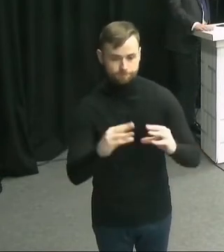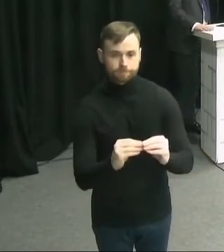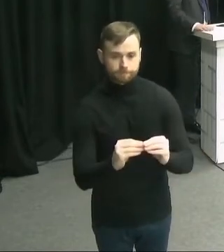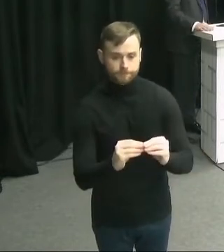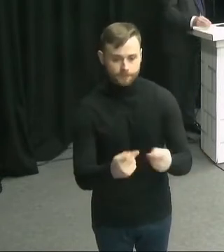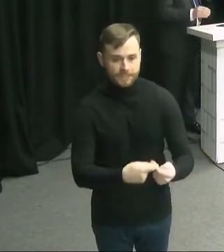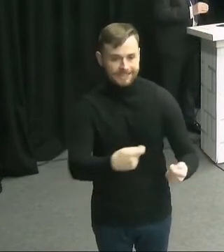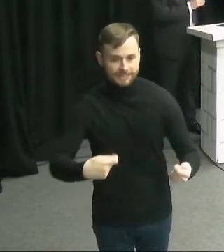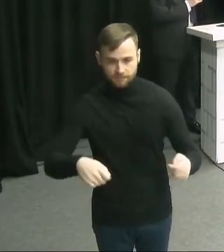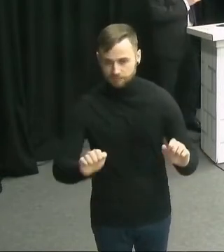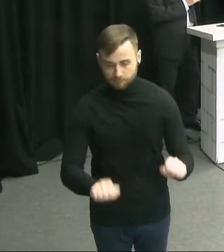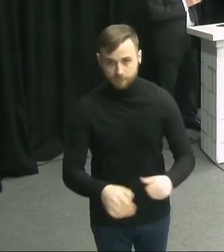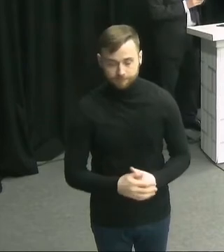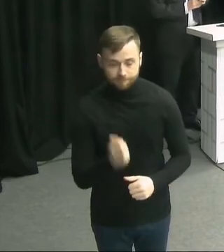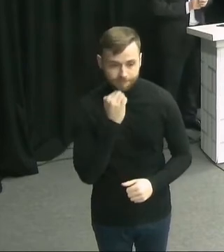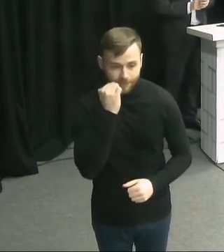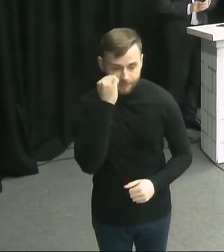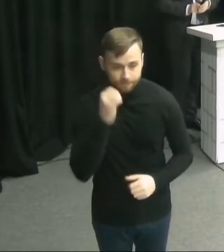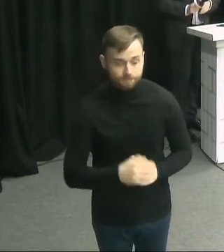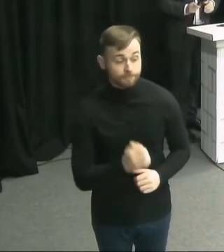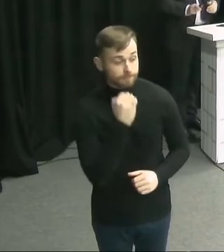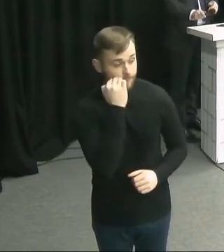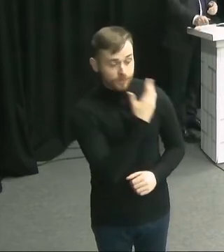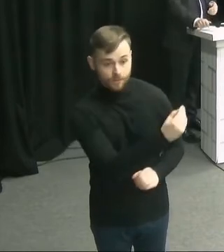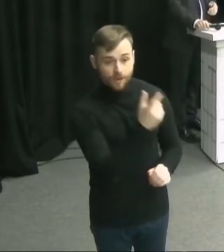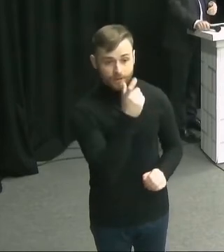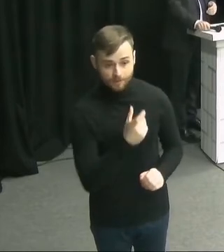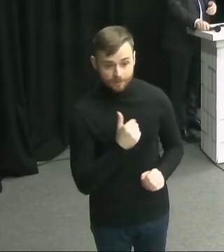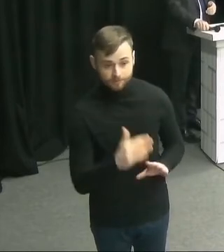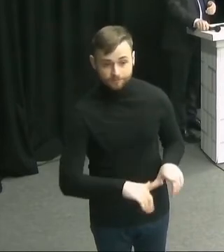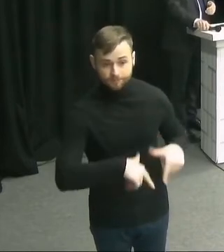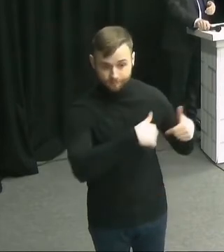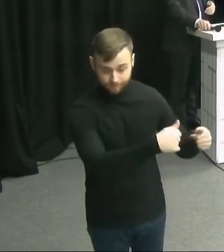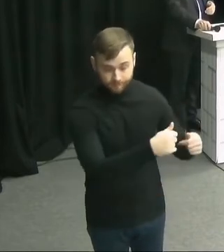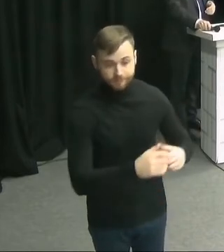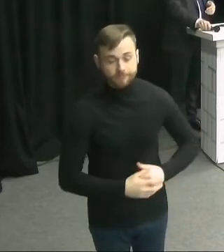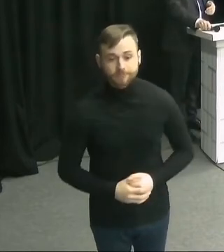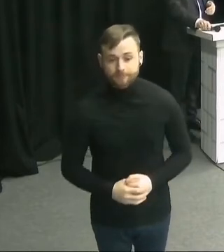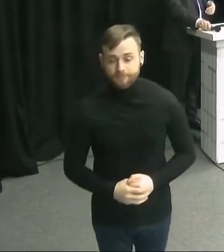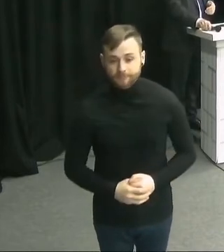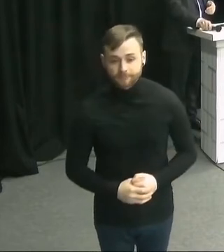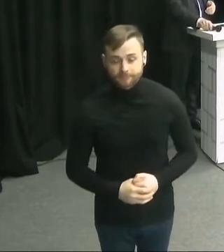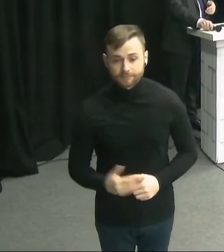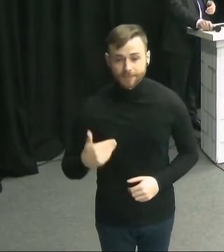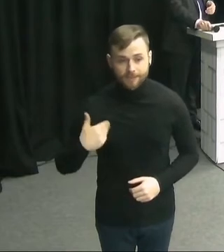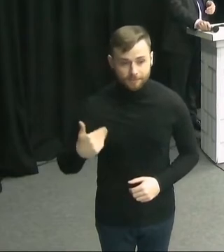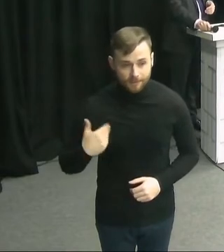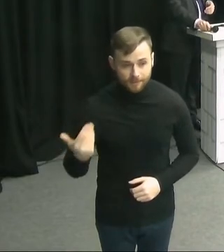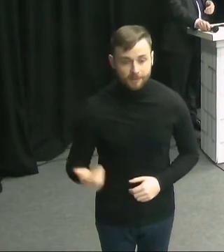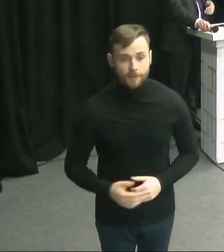hand. Thank you. Thank you very much for your answer. Now, Professor Thomas, please